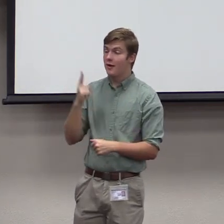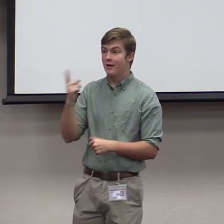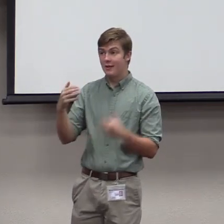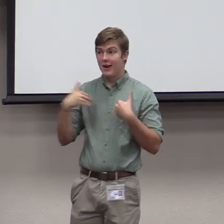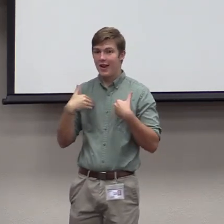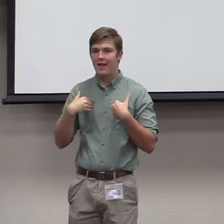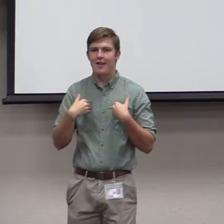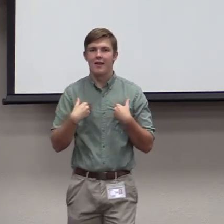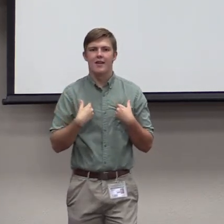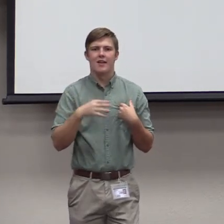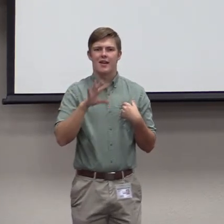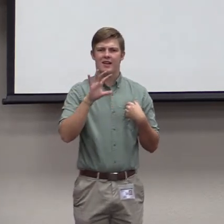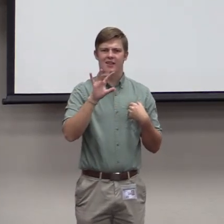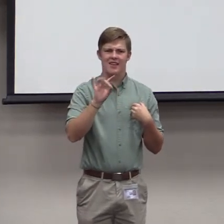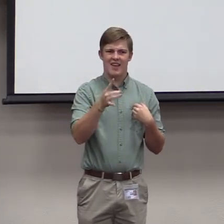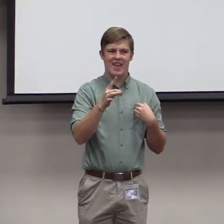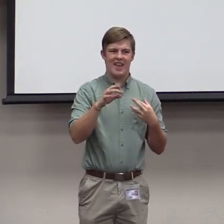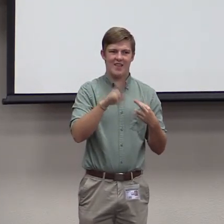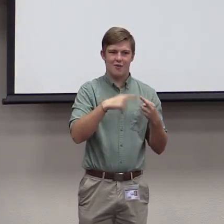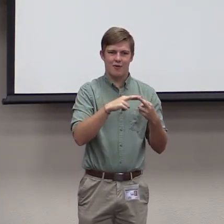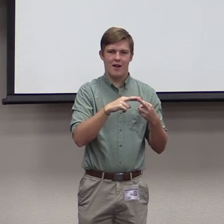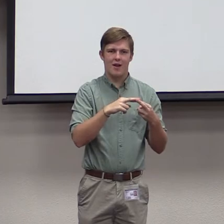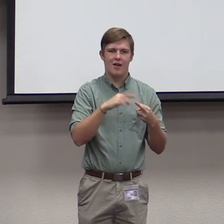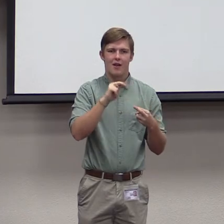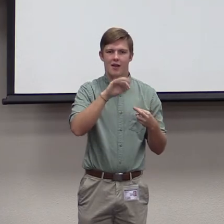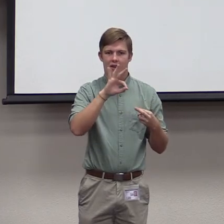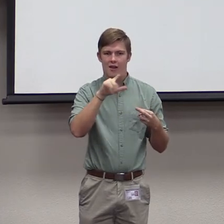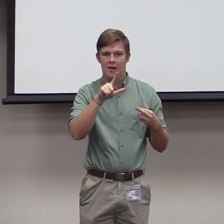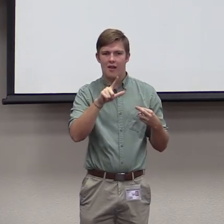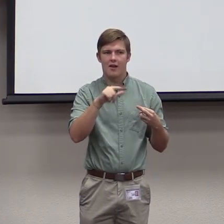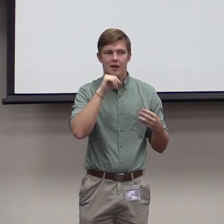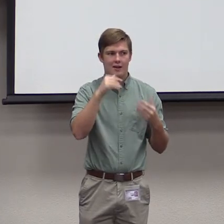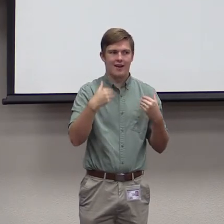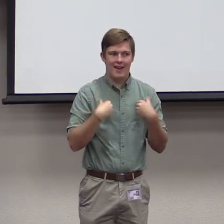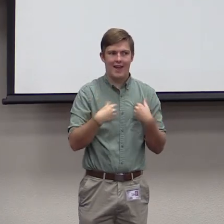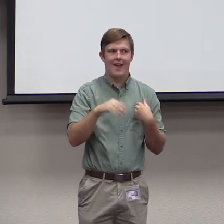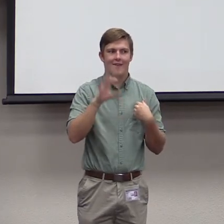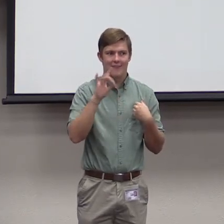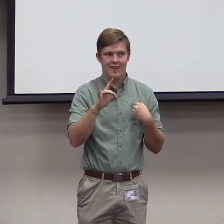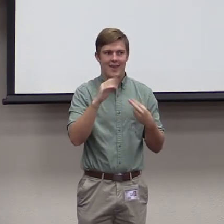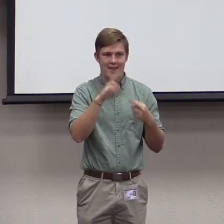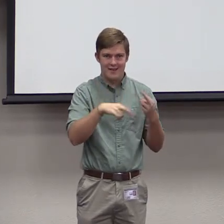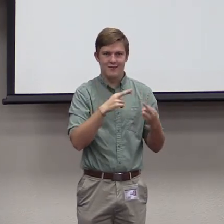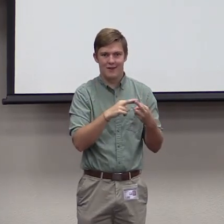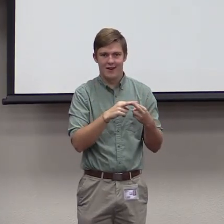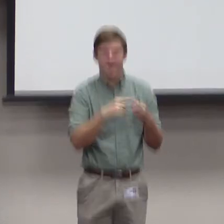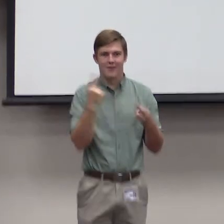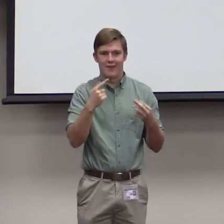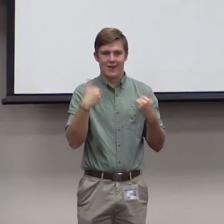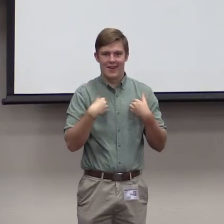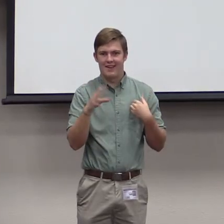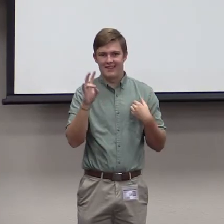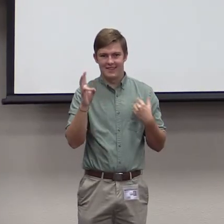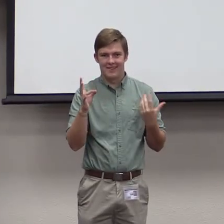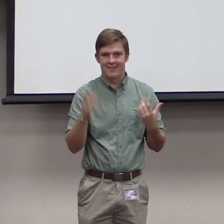draft pick, the value of that is, the NFL doesn't have eight rounds in the draft anymore. They only have seven.